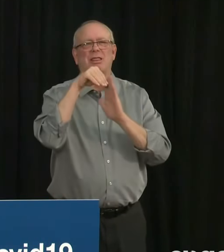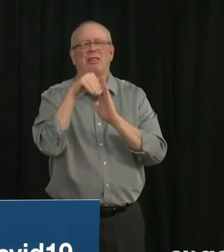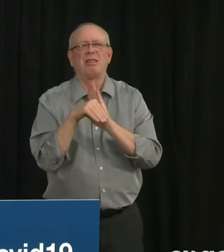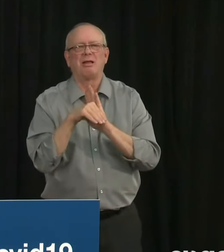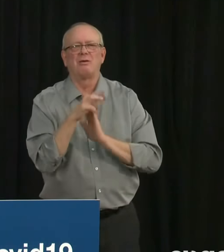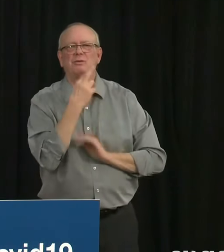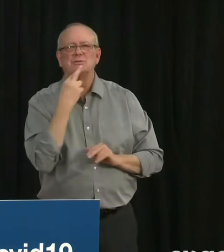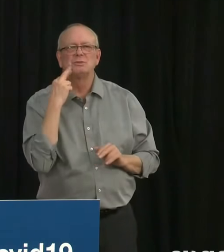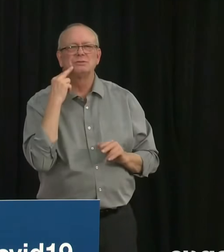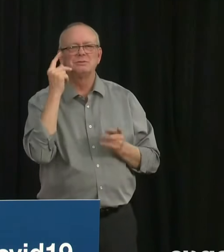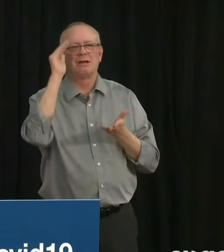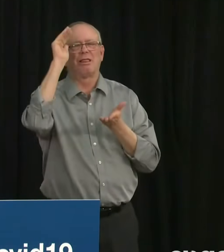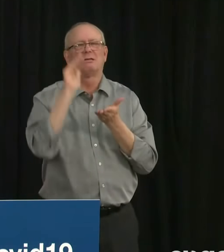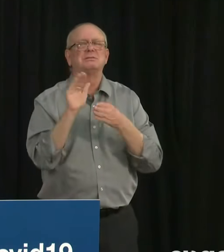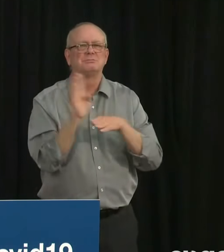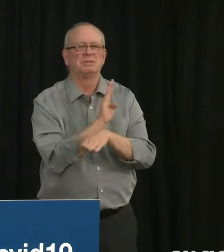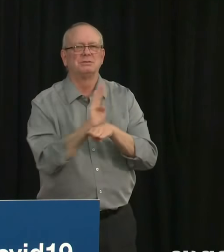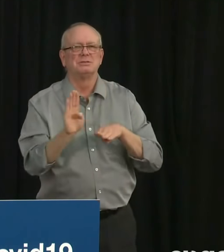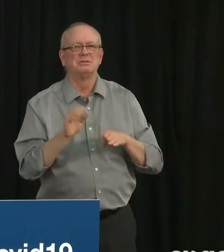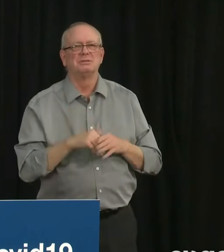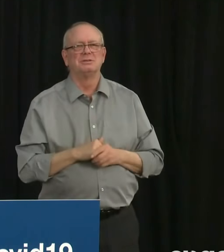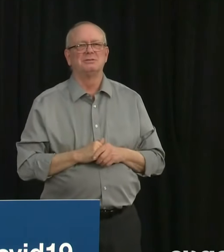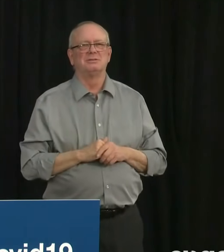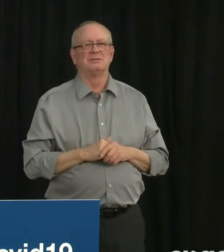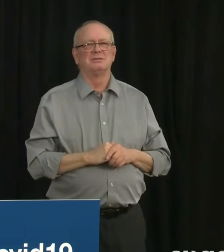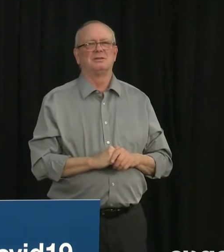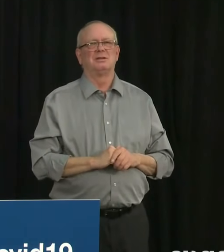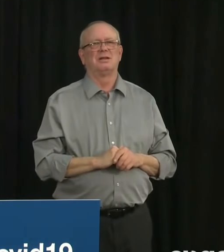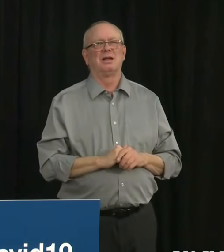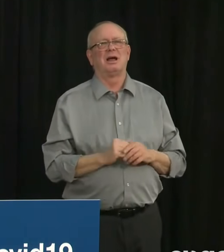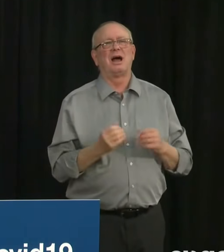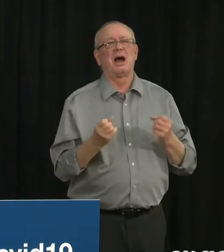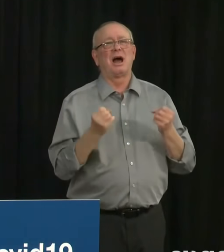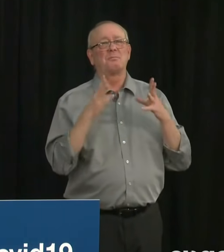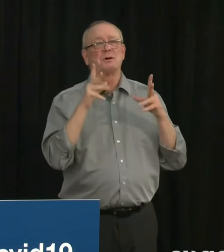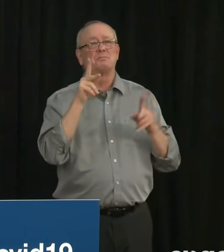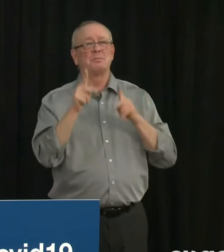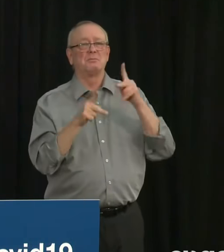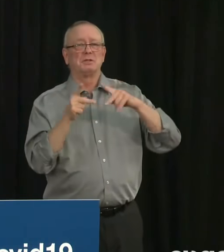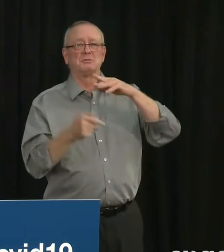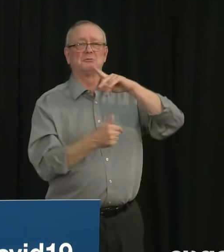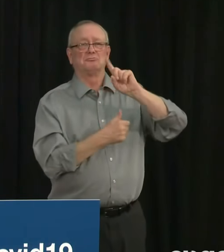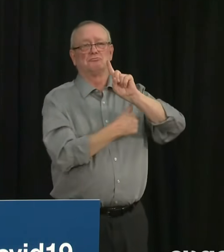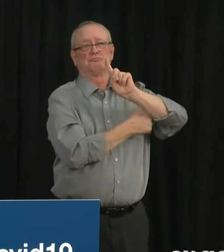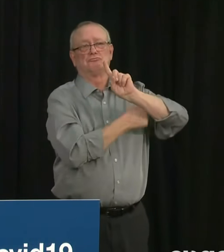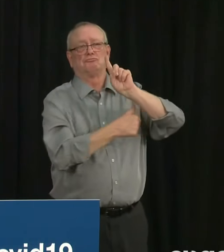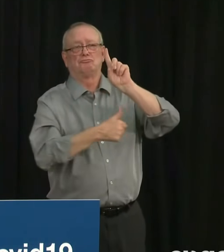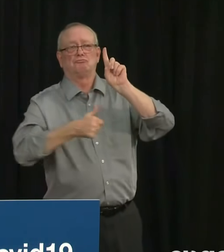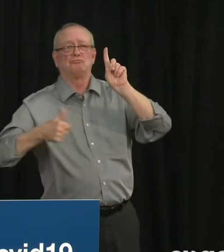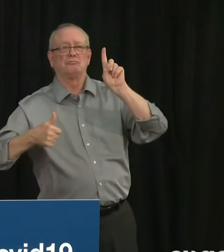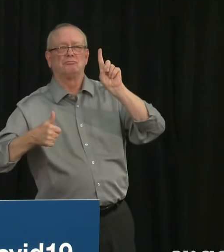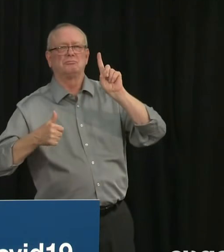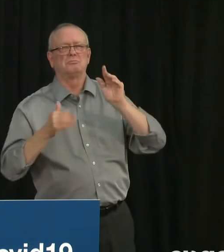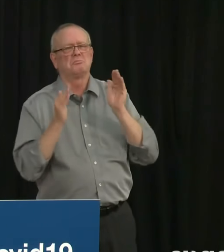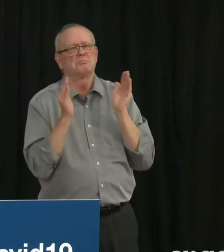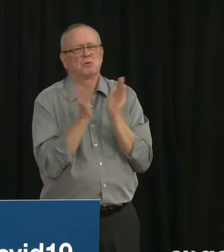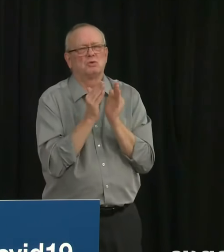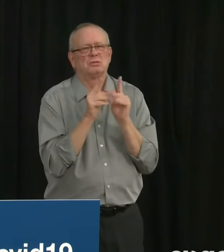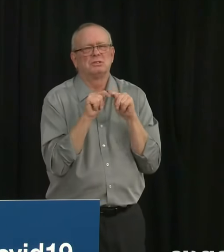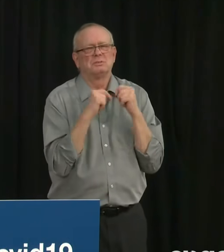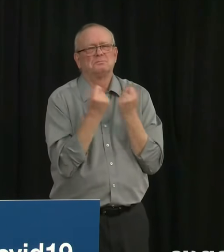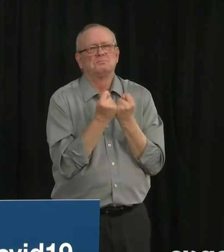Don. The question about how many people report to me, I have a small team that directly report to me. So there's